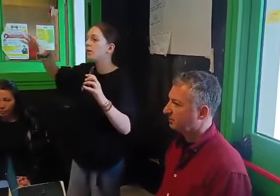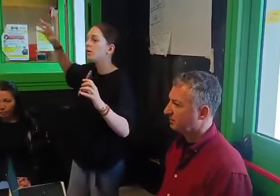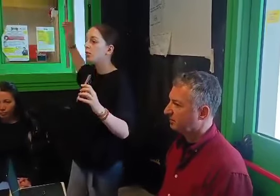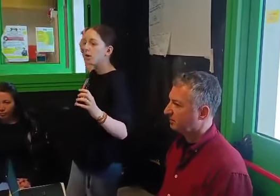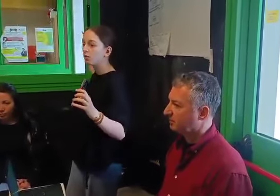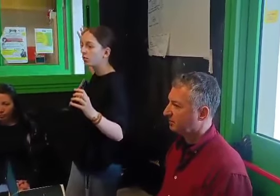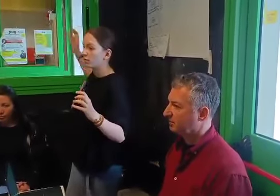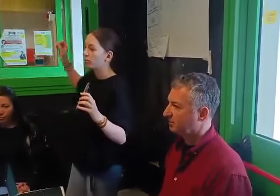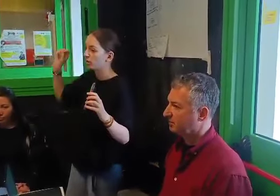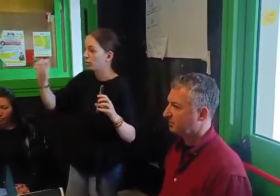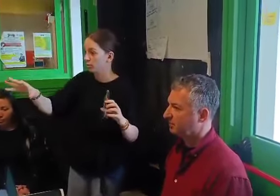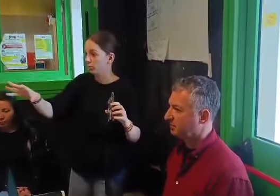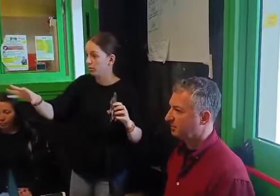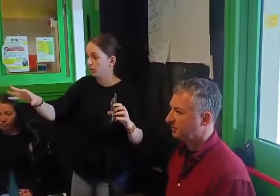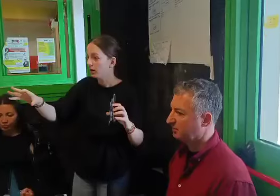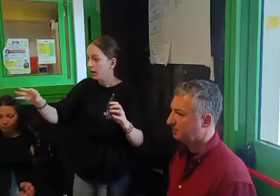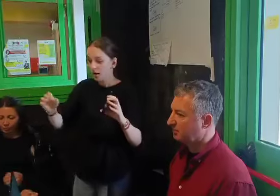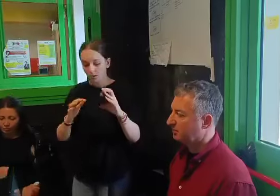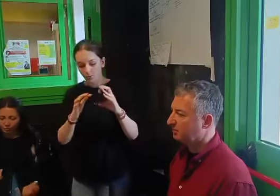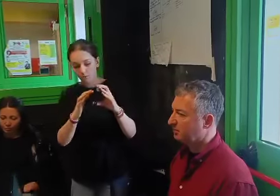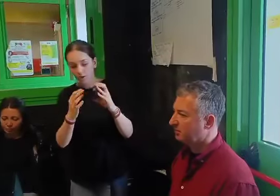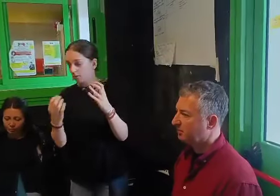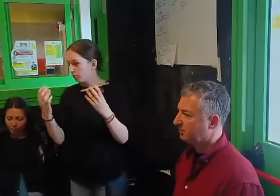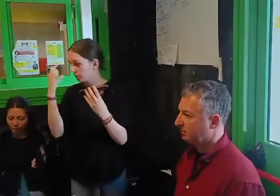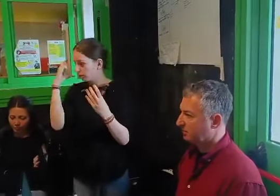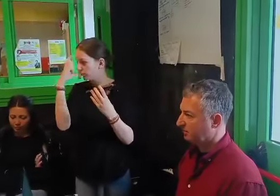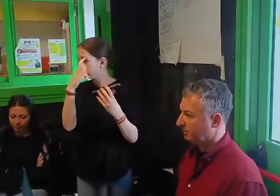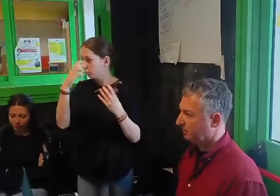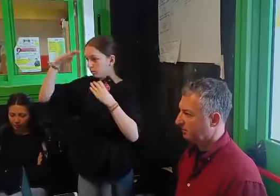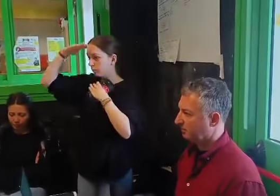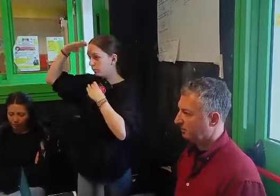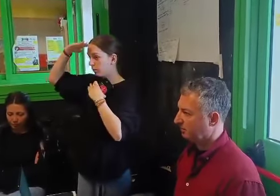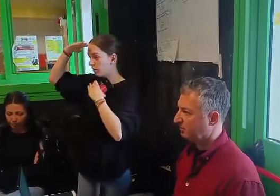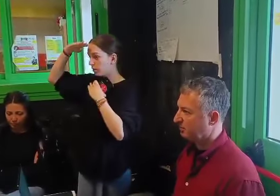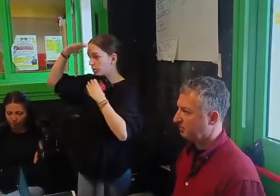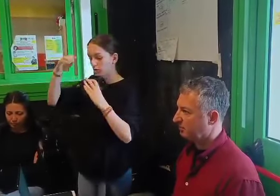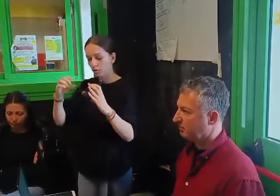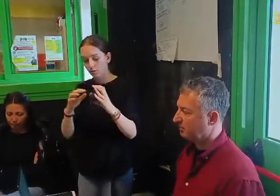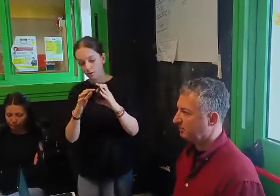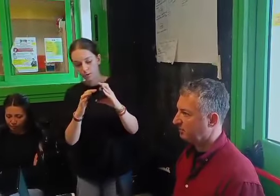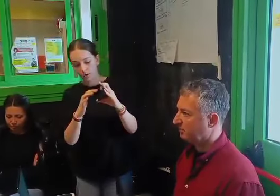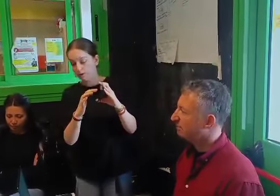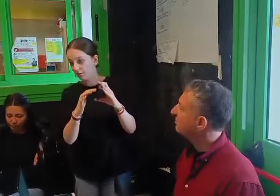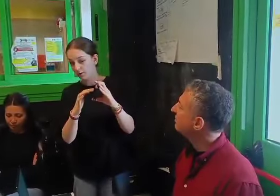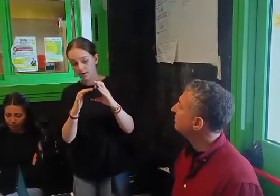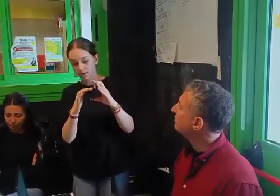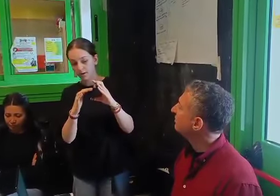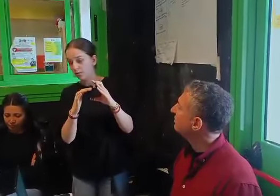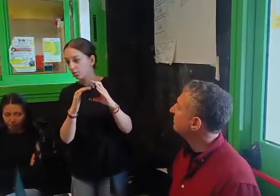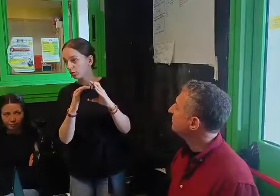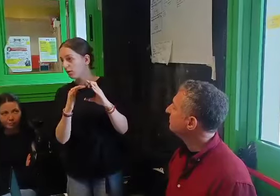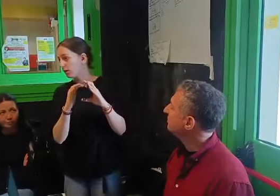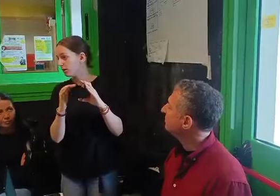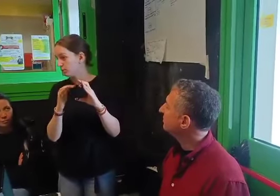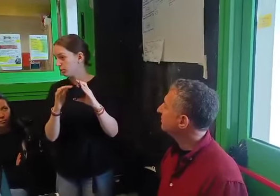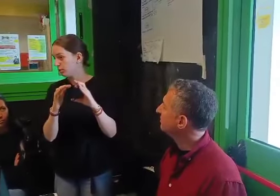very wide shot or a close-up shot. I mean, if you have a very close shot, you will have his eyes either on the right, either on the left.